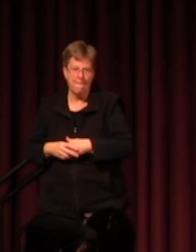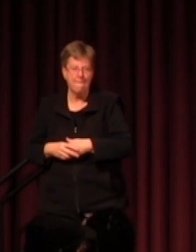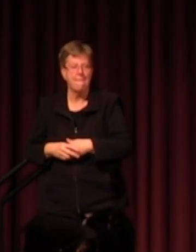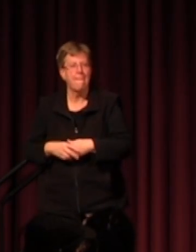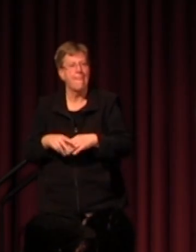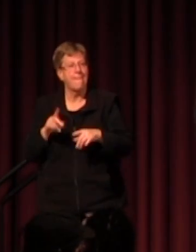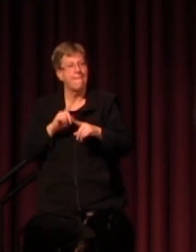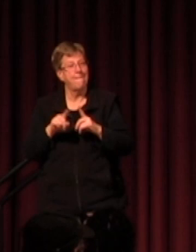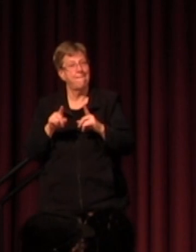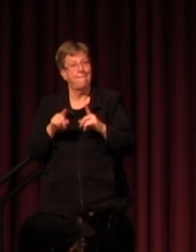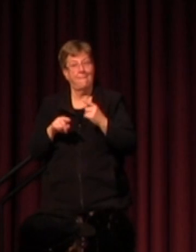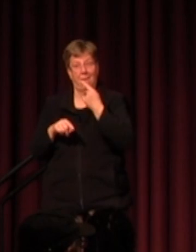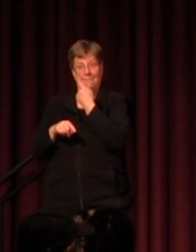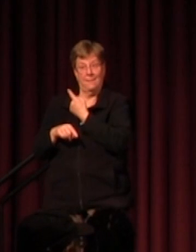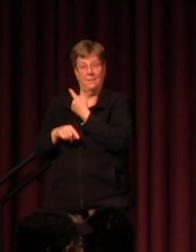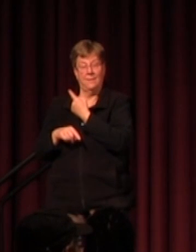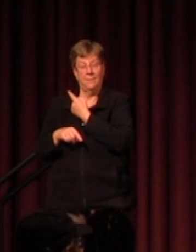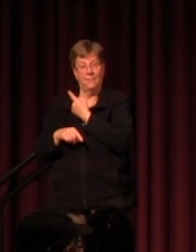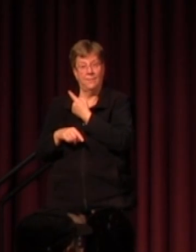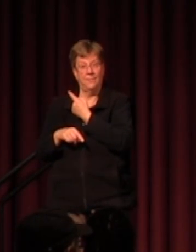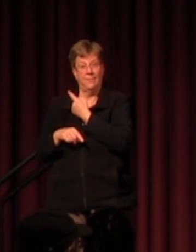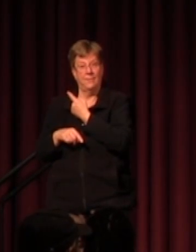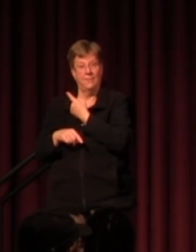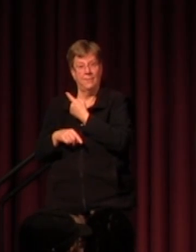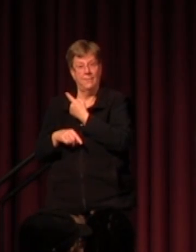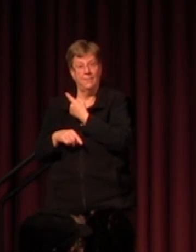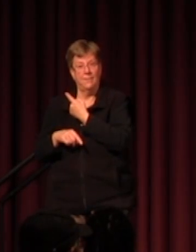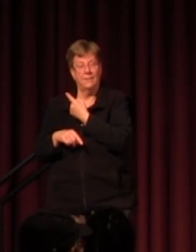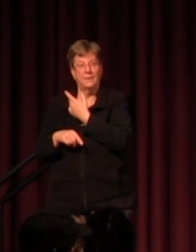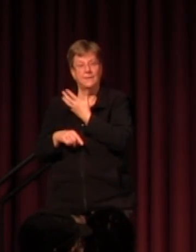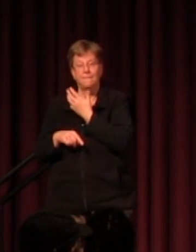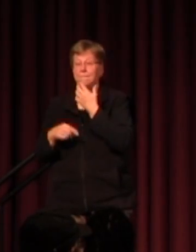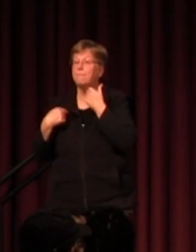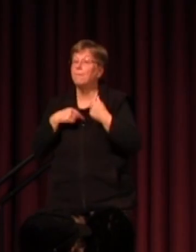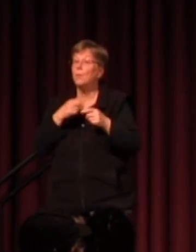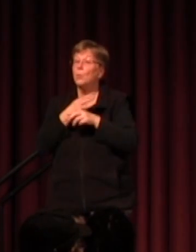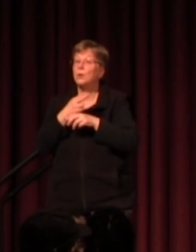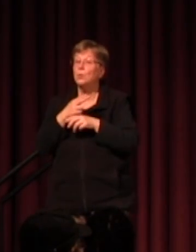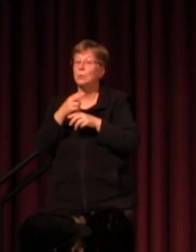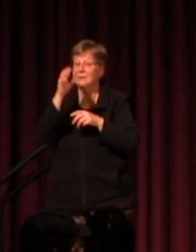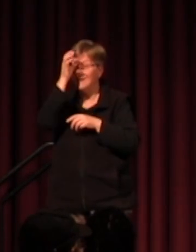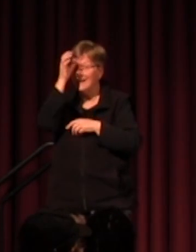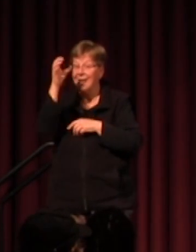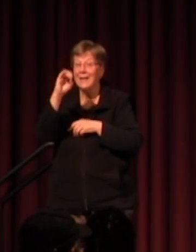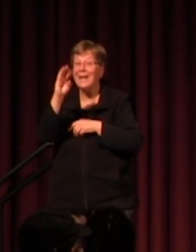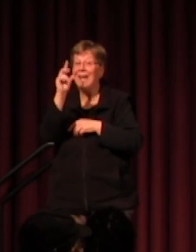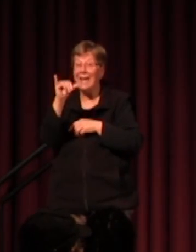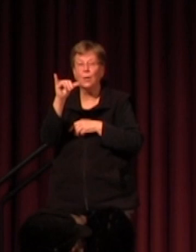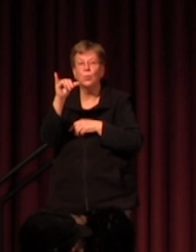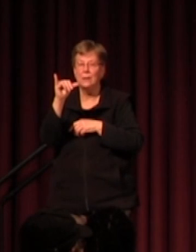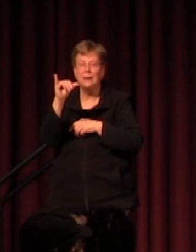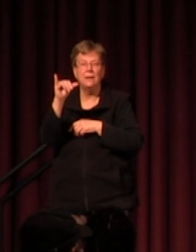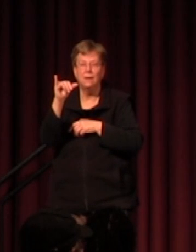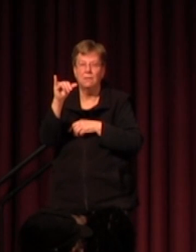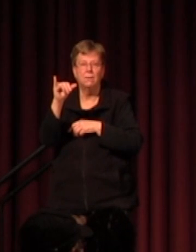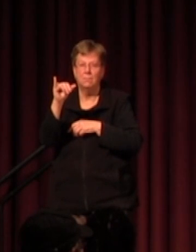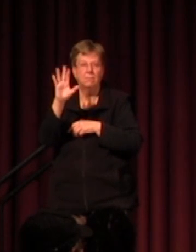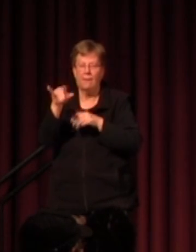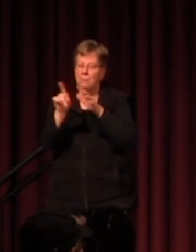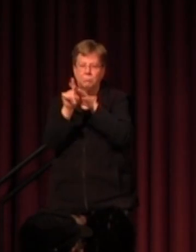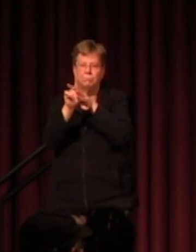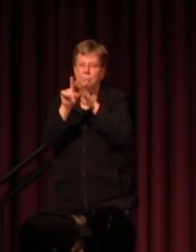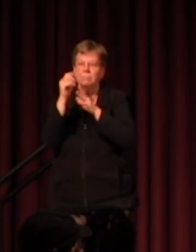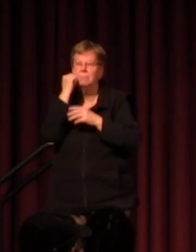But what this is not, like, we use the concept of equity in the United States all day, every day. This is